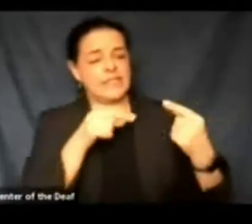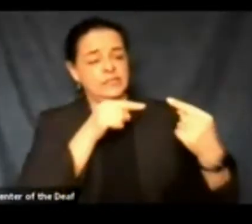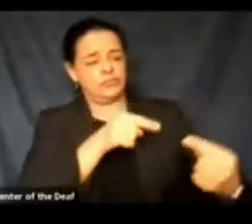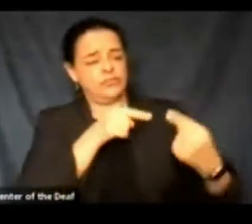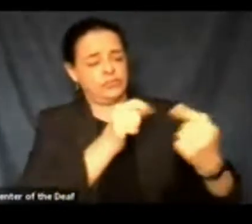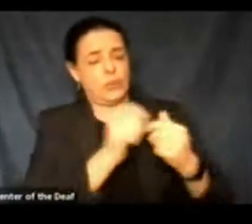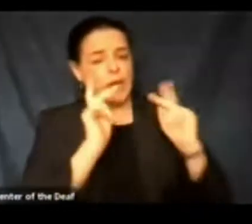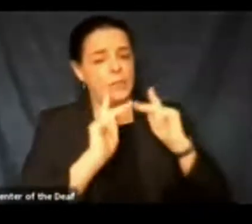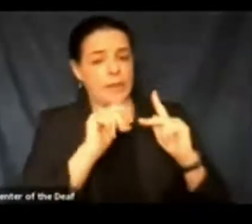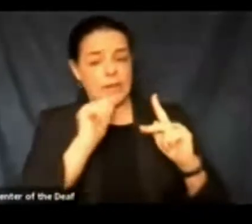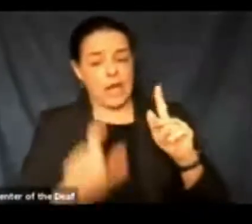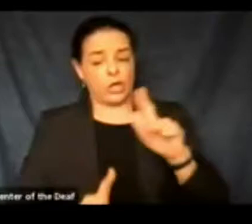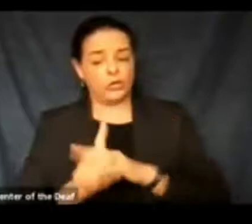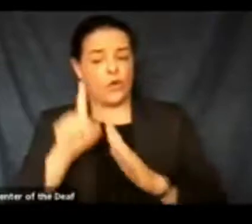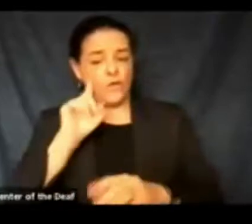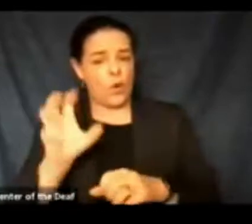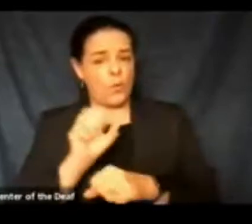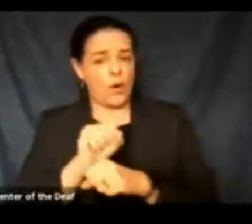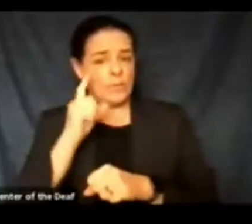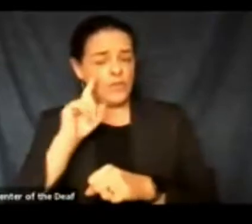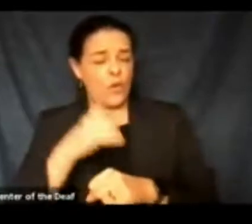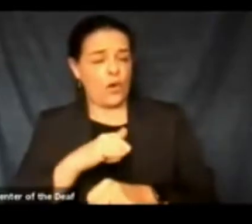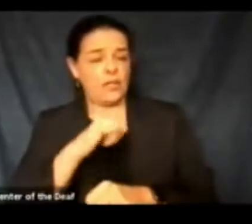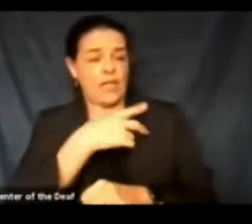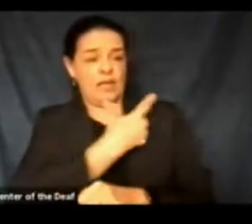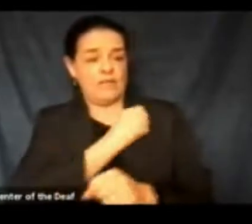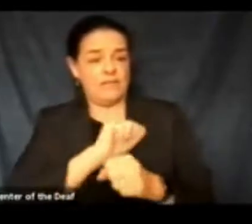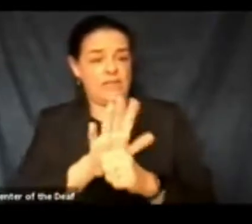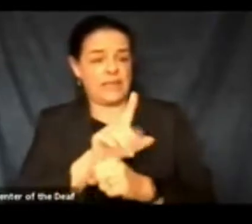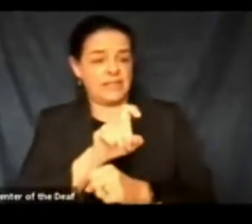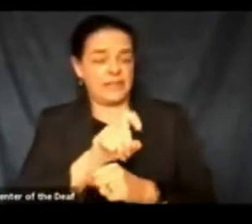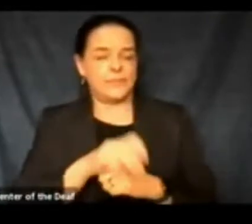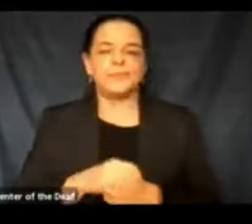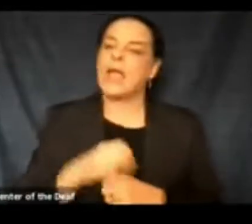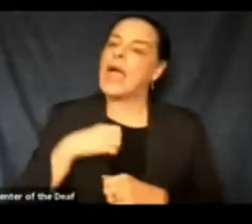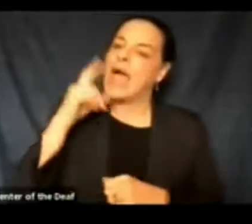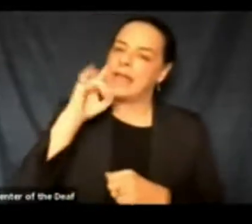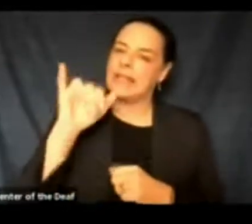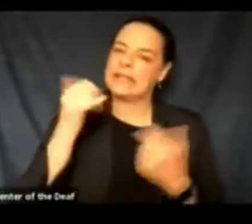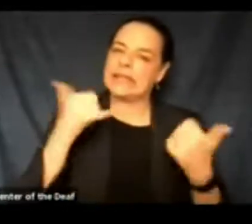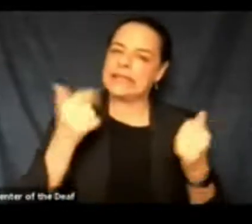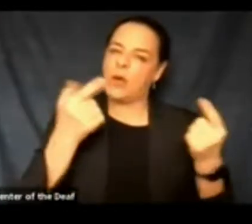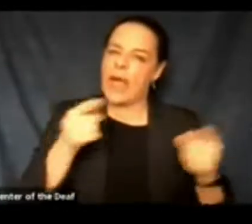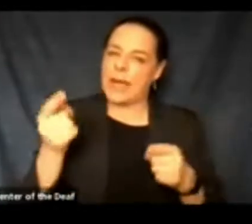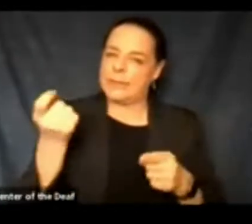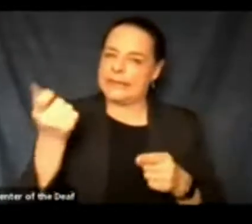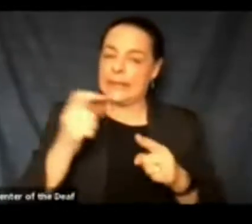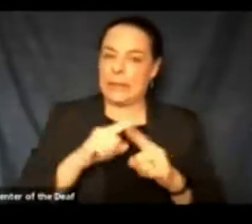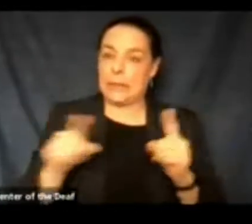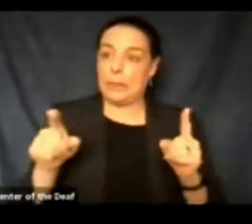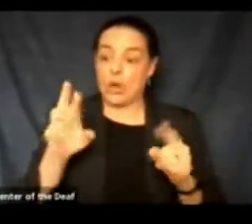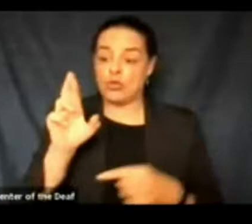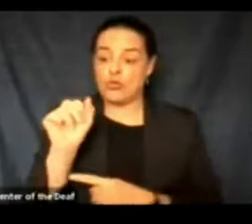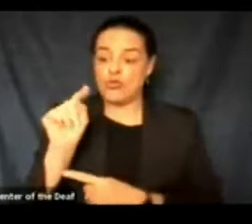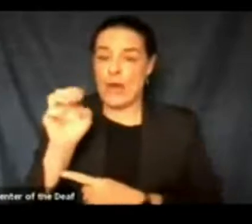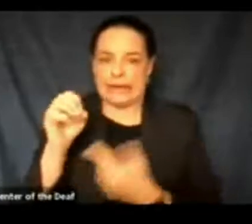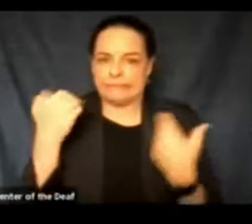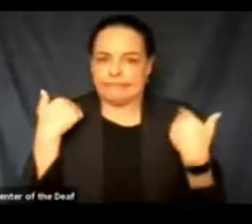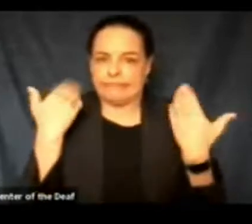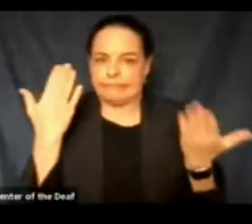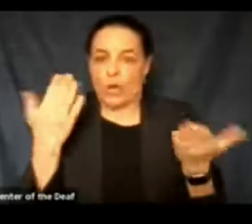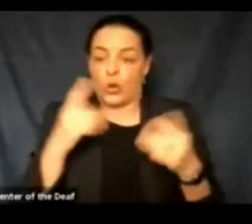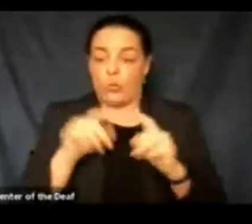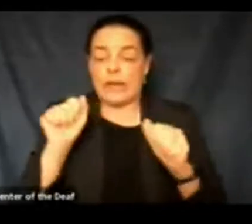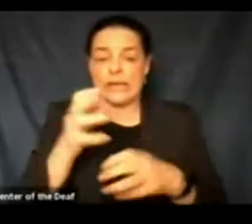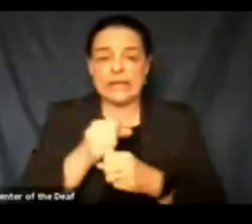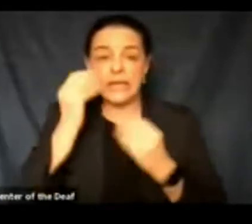with people not showing up to appointments? I think that still is happening a little bit, but I don't know what the rate is at this point. We could get